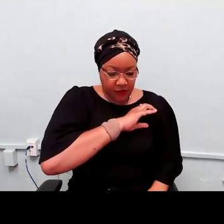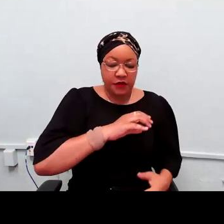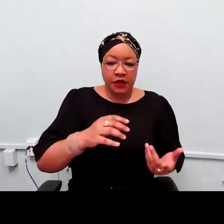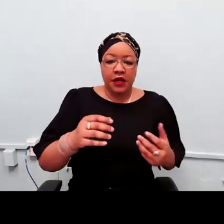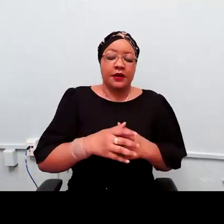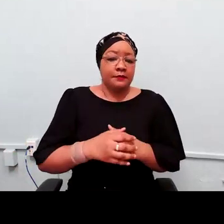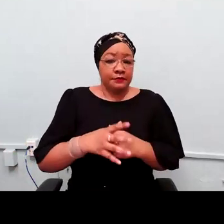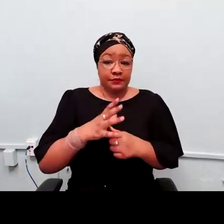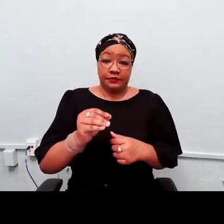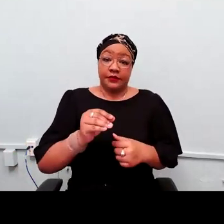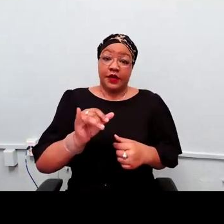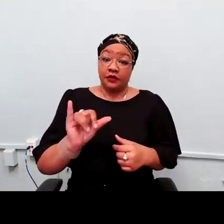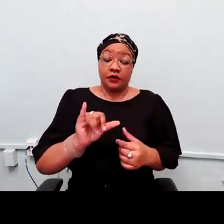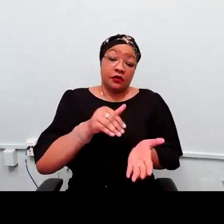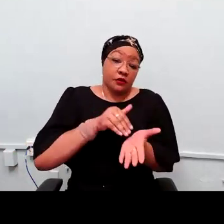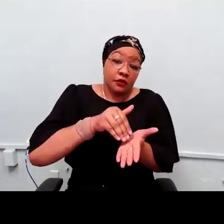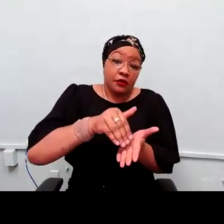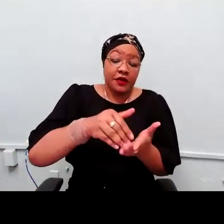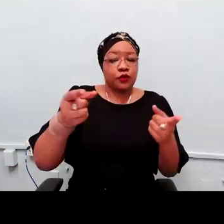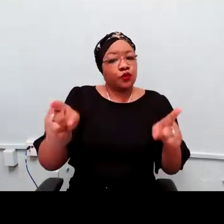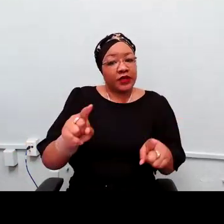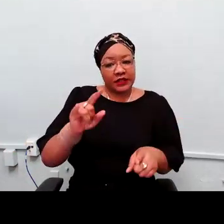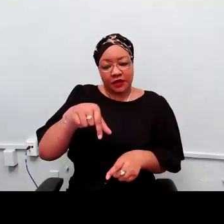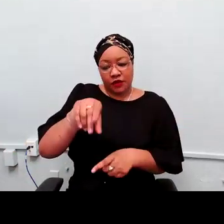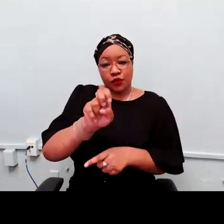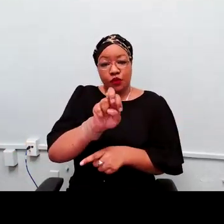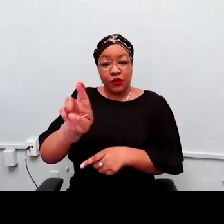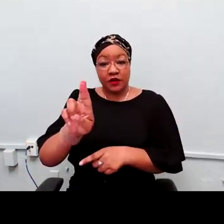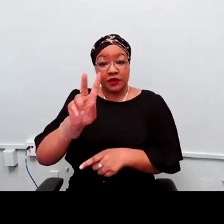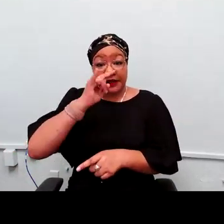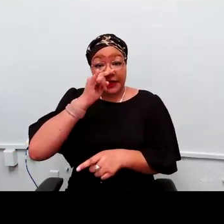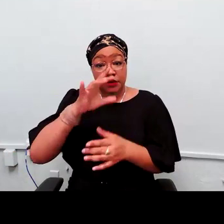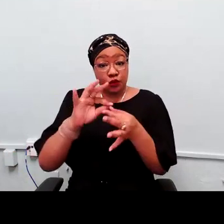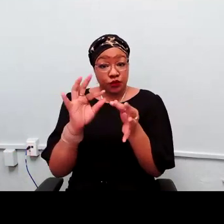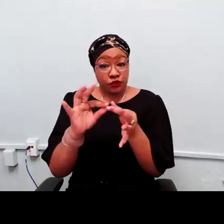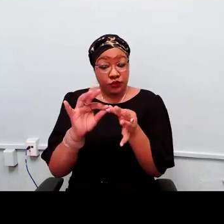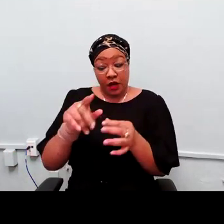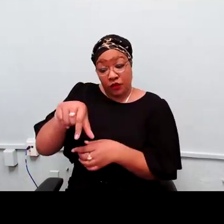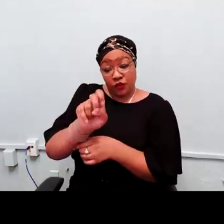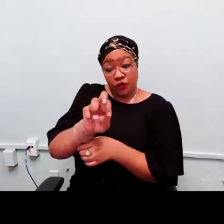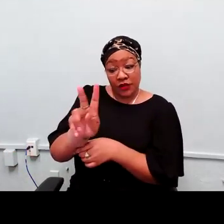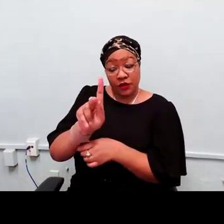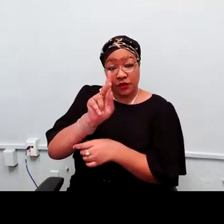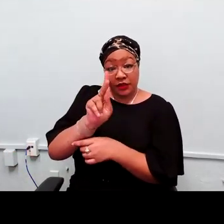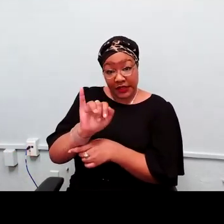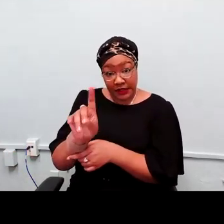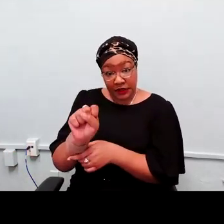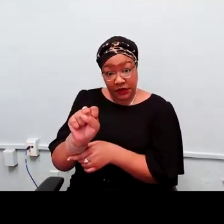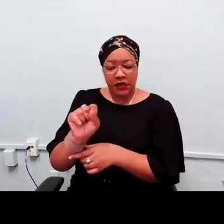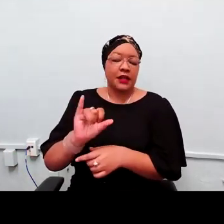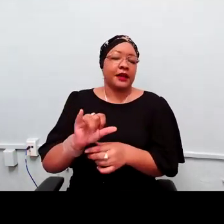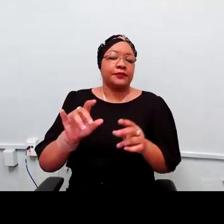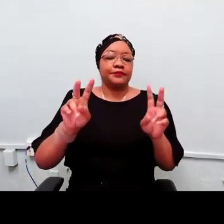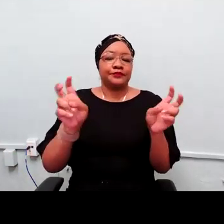times when queer kids are talked about, they're talked about like at-risk youth,